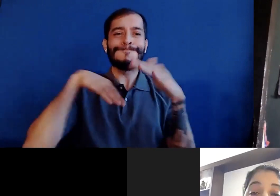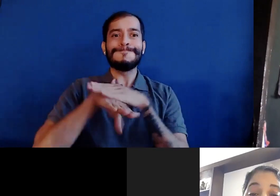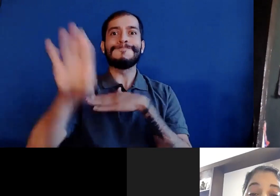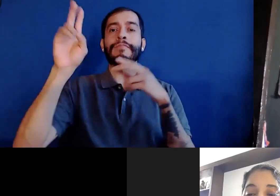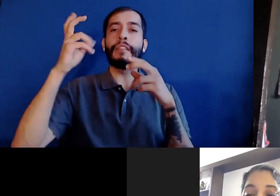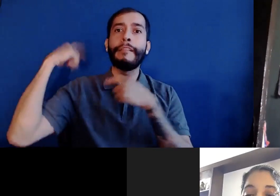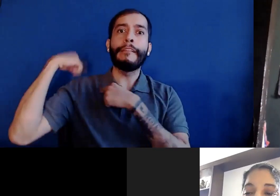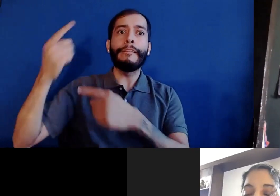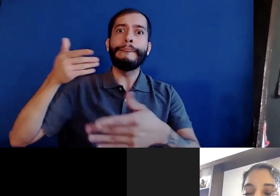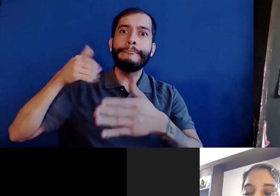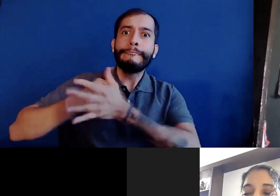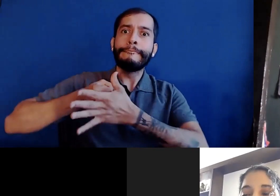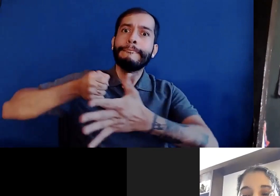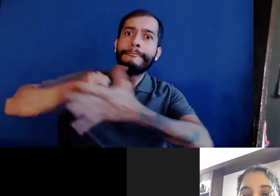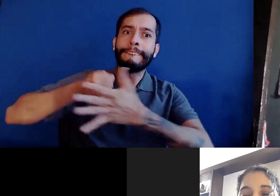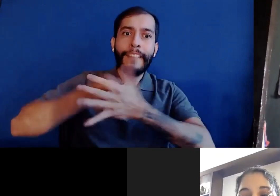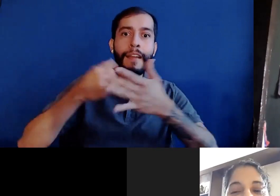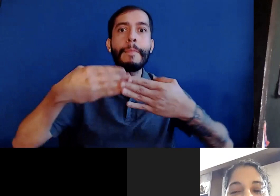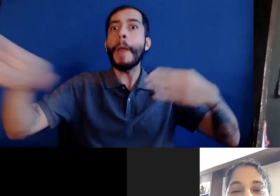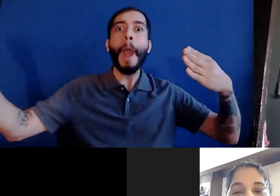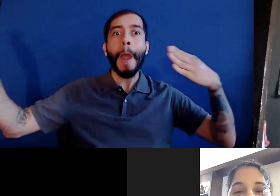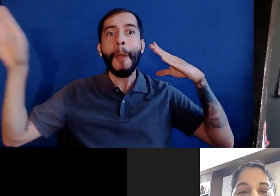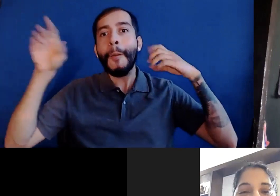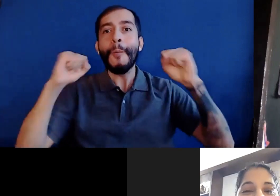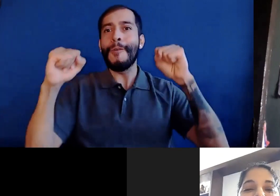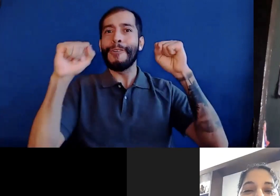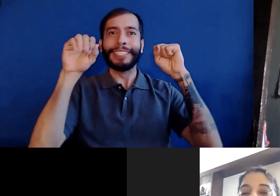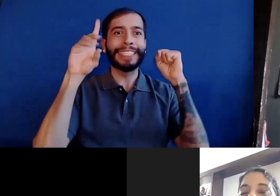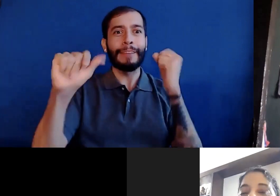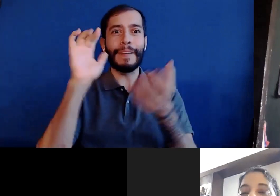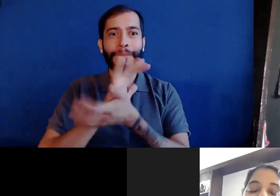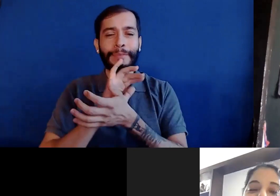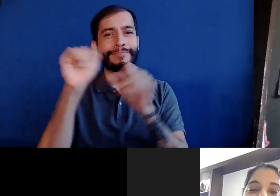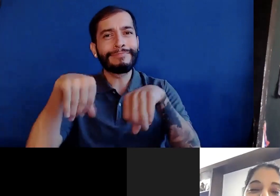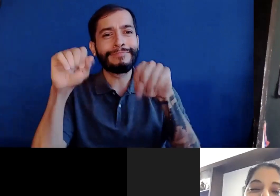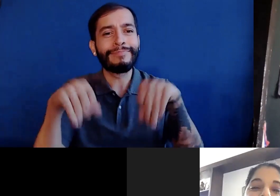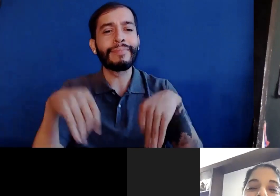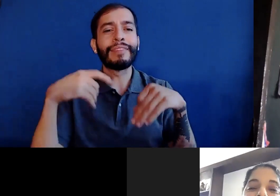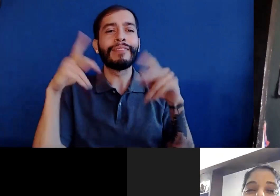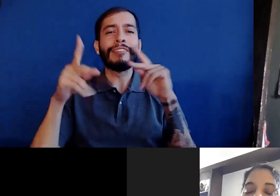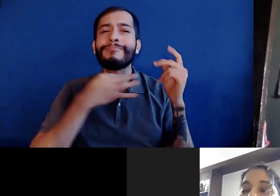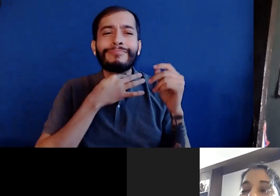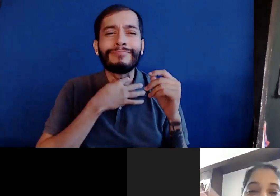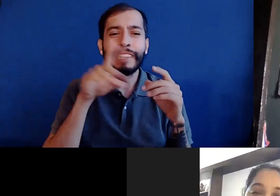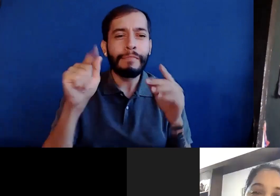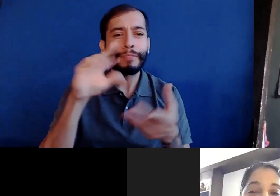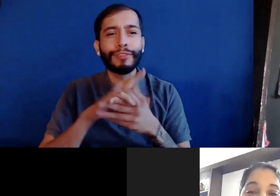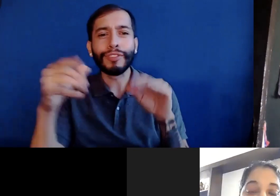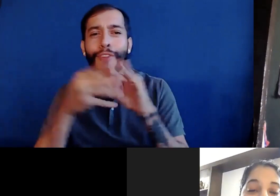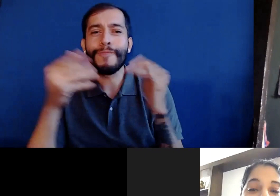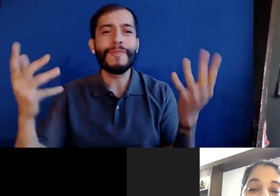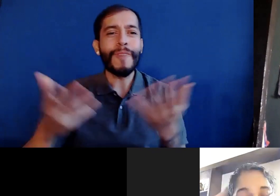stories. Because we also see, while there's that interest in more stories about disability, one of those first questions is about how it's been extractive